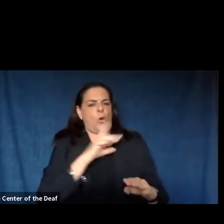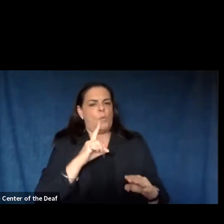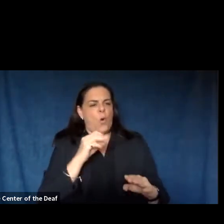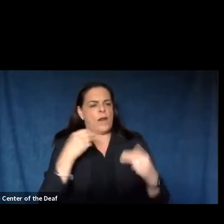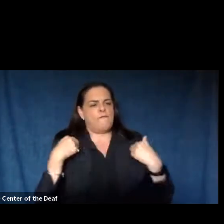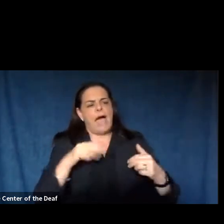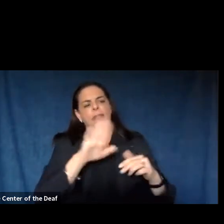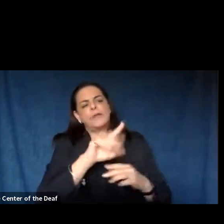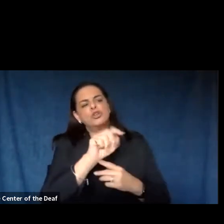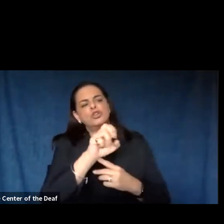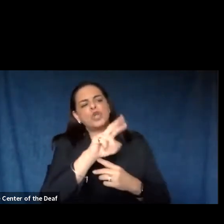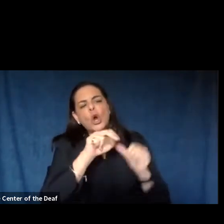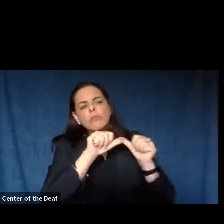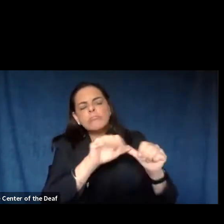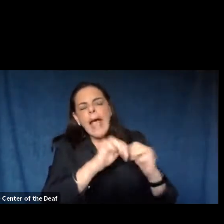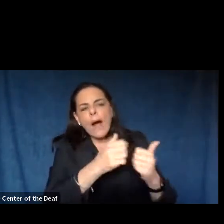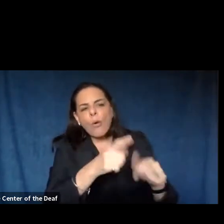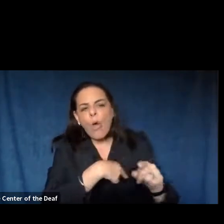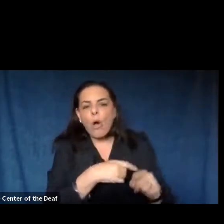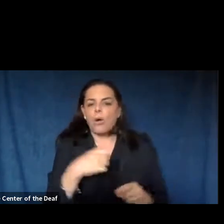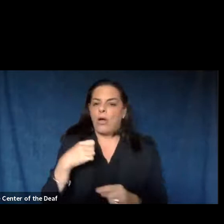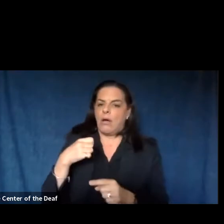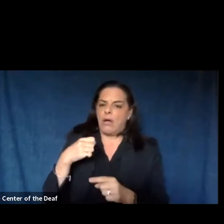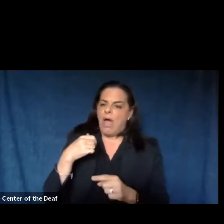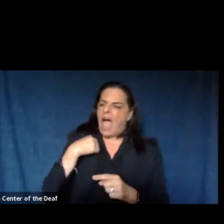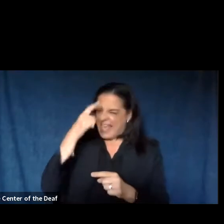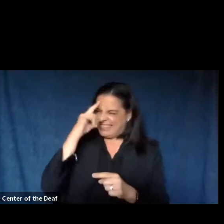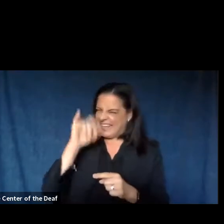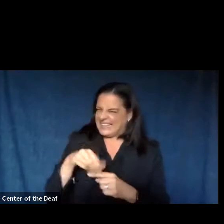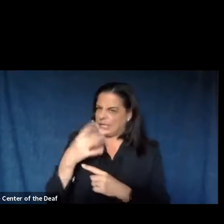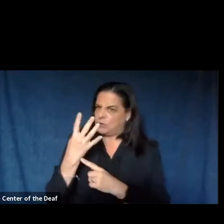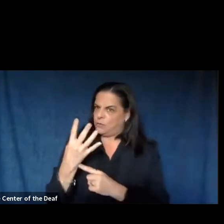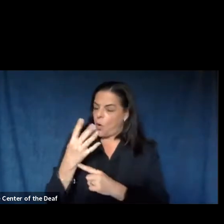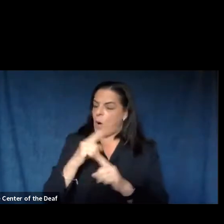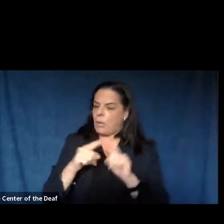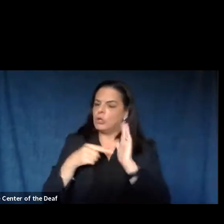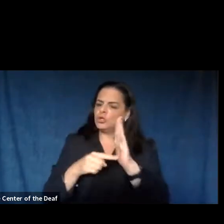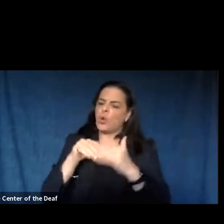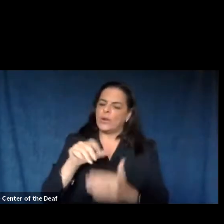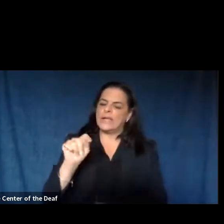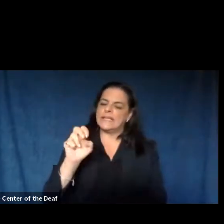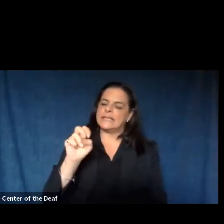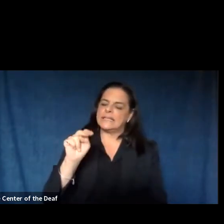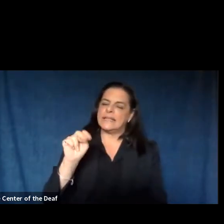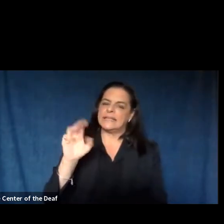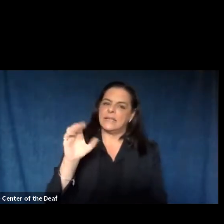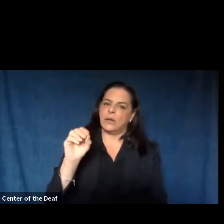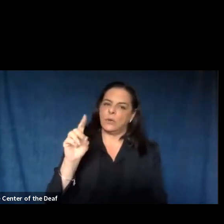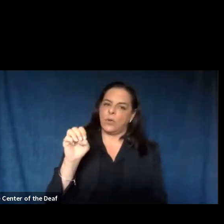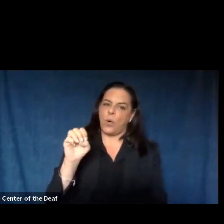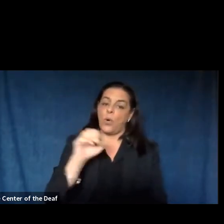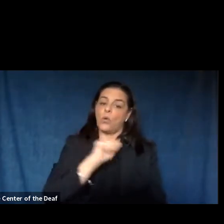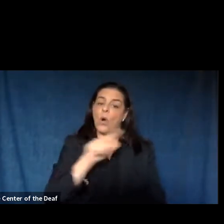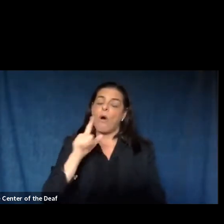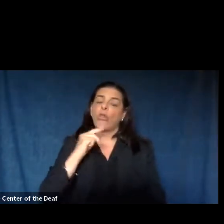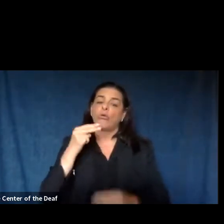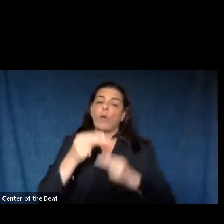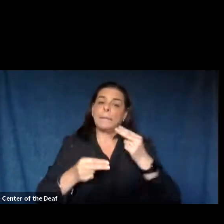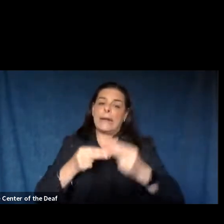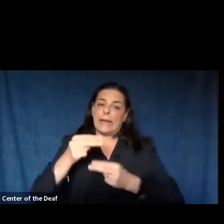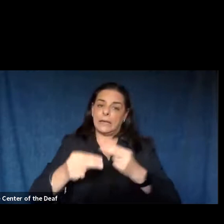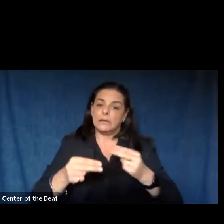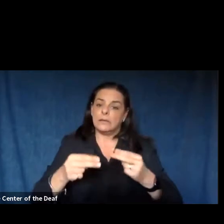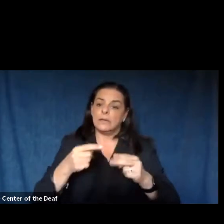term, and that's outlined in the Tennessee Code, and they are all nominated by